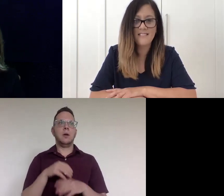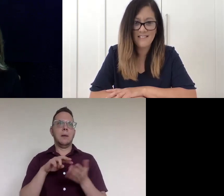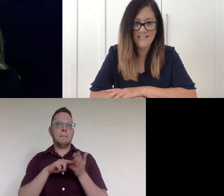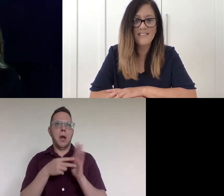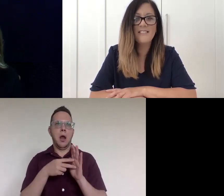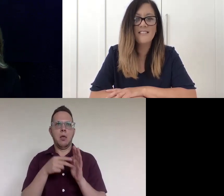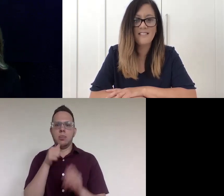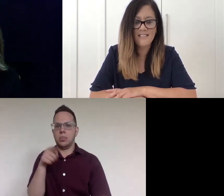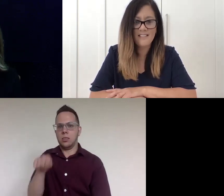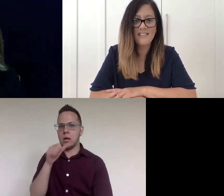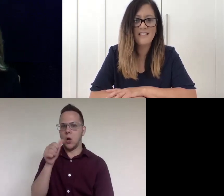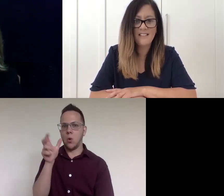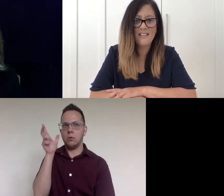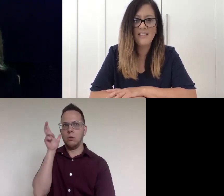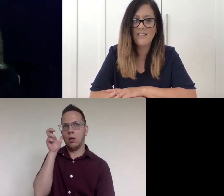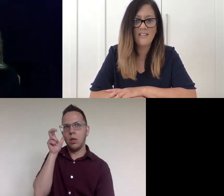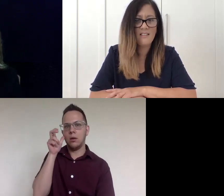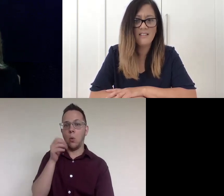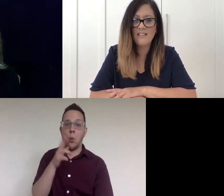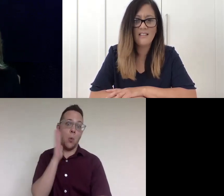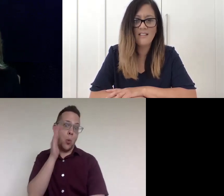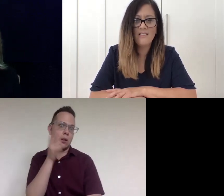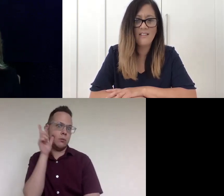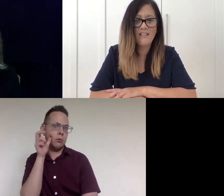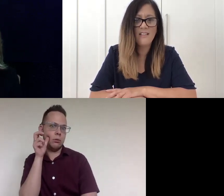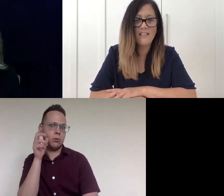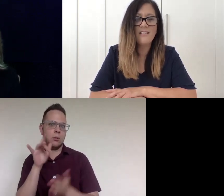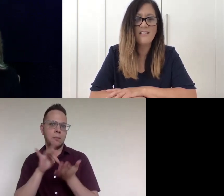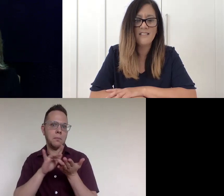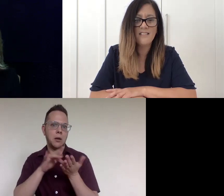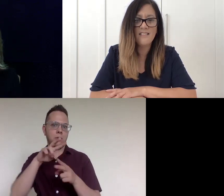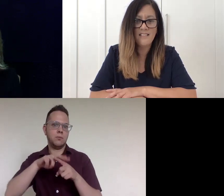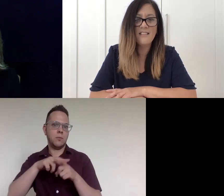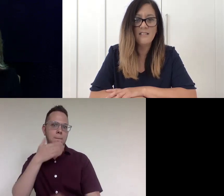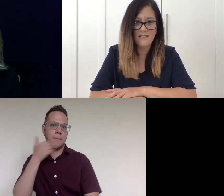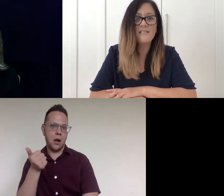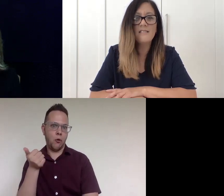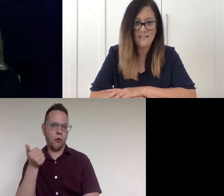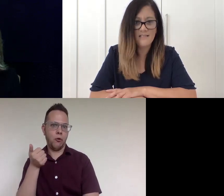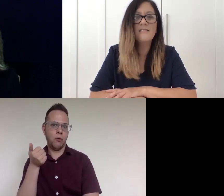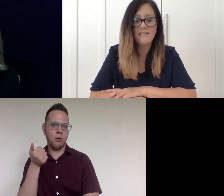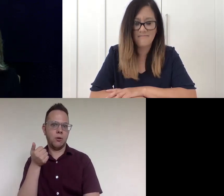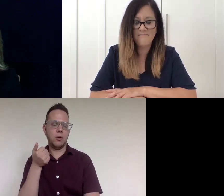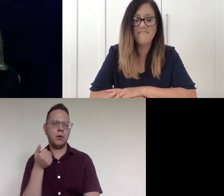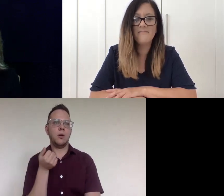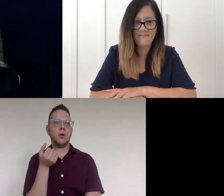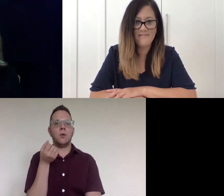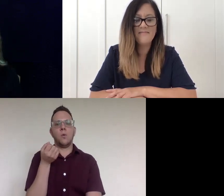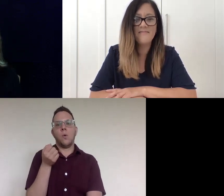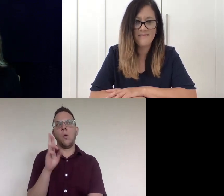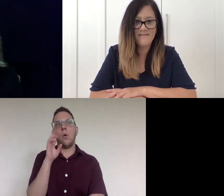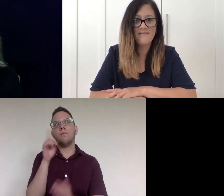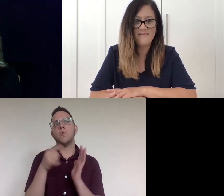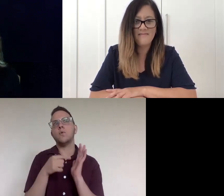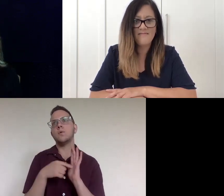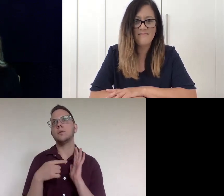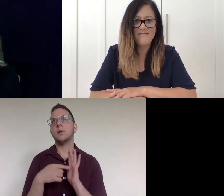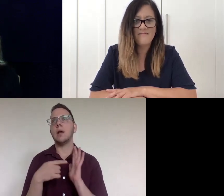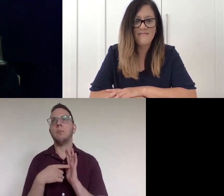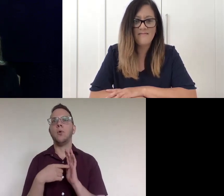training background, different vocabulary. So an interpreter needs to listen to the medical vocabulary and understand it